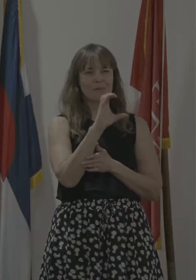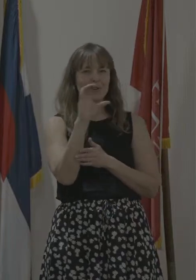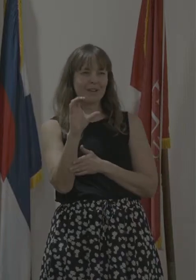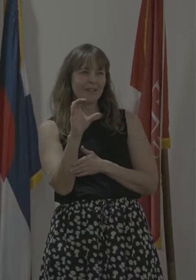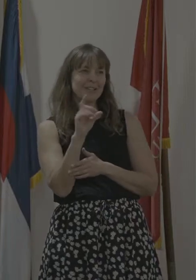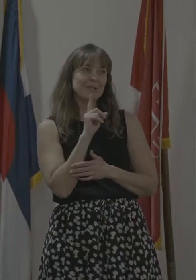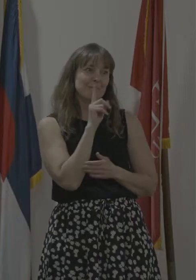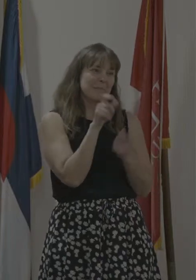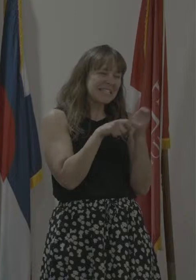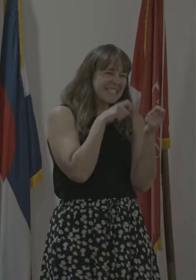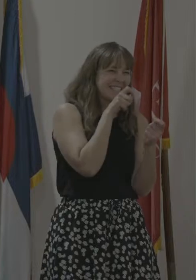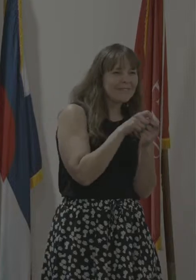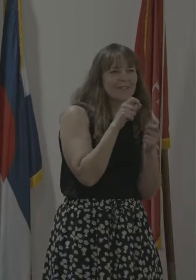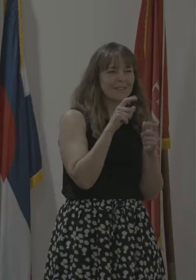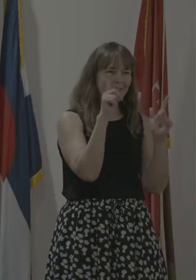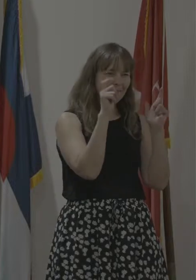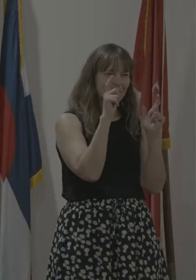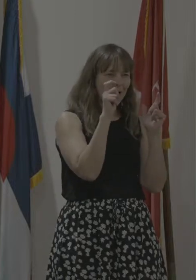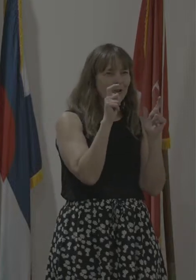the photography program.